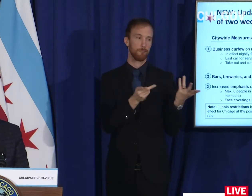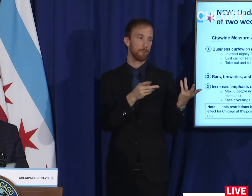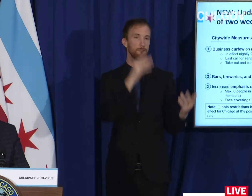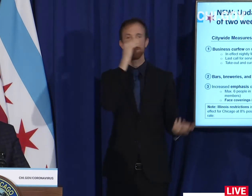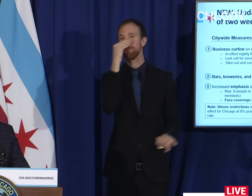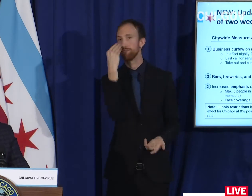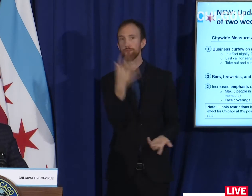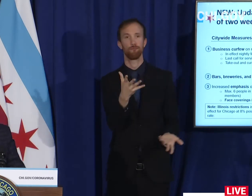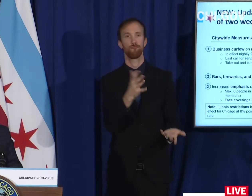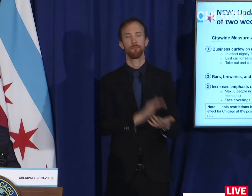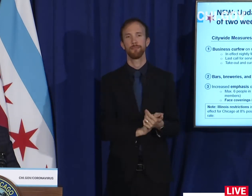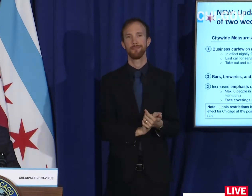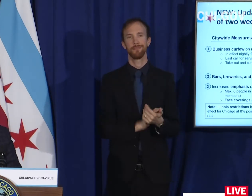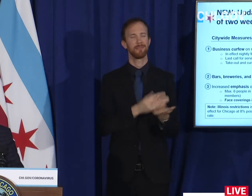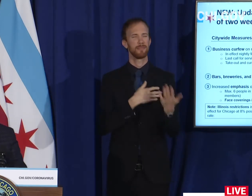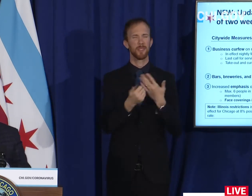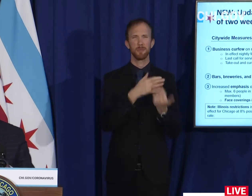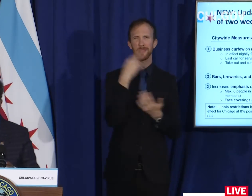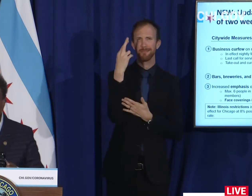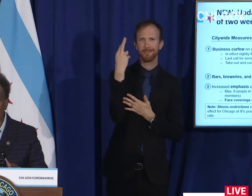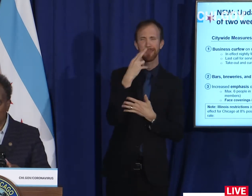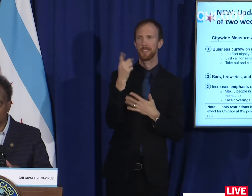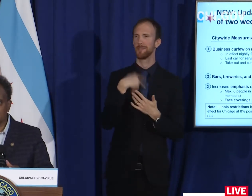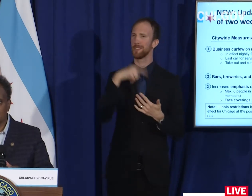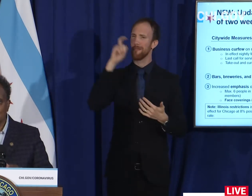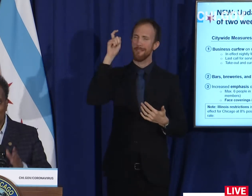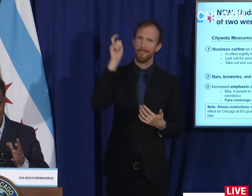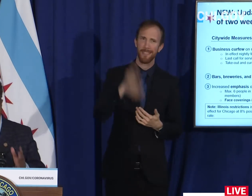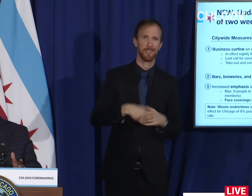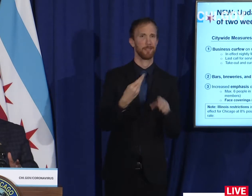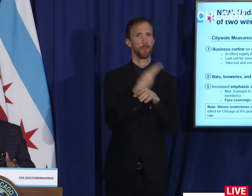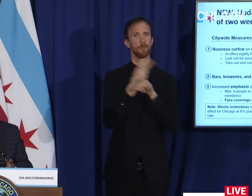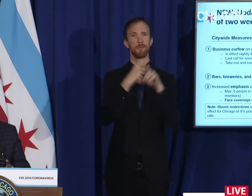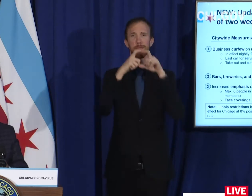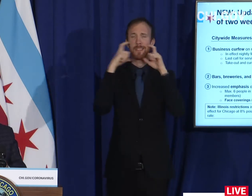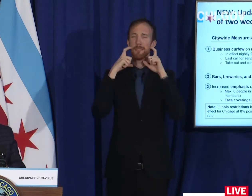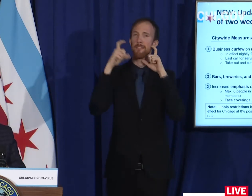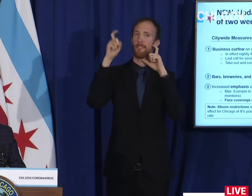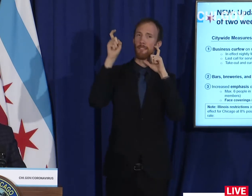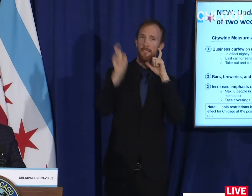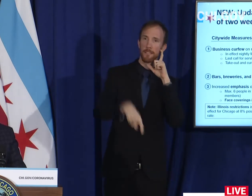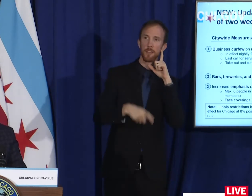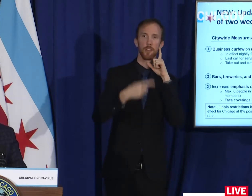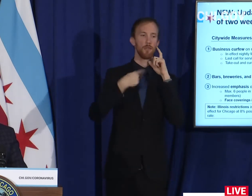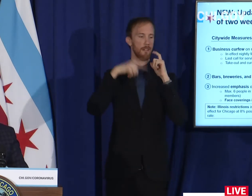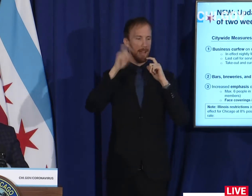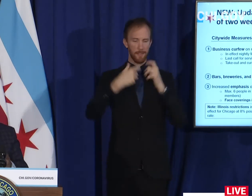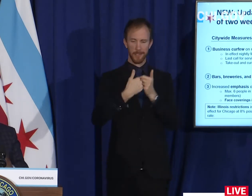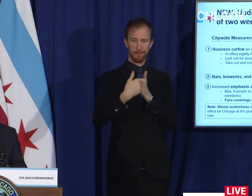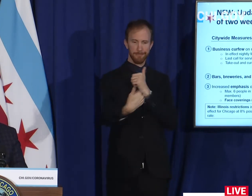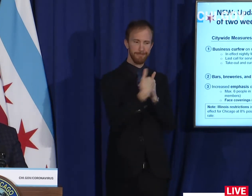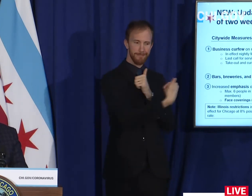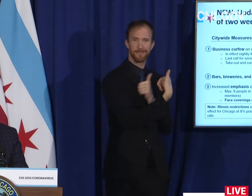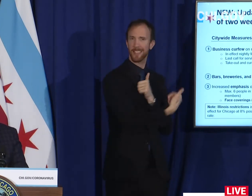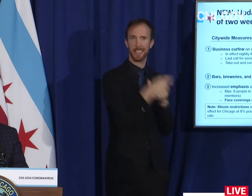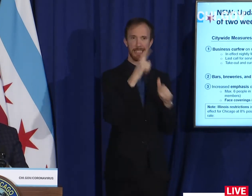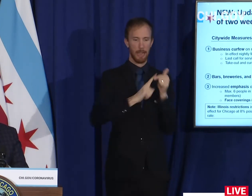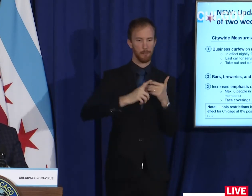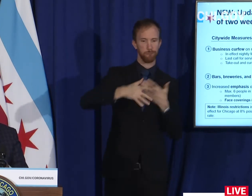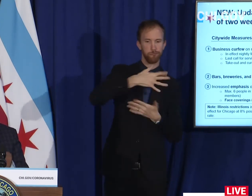case, the fact remains we have to wear masks. We have to social distance. We have